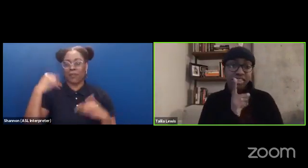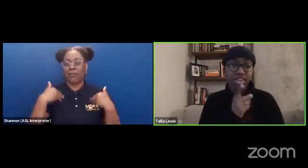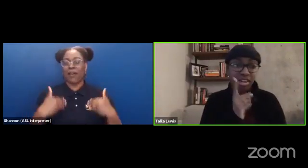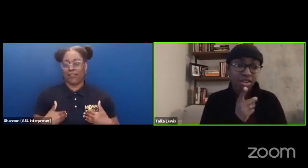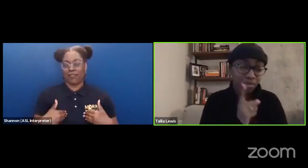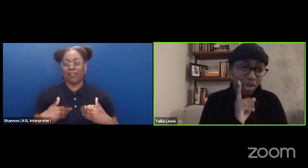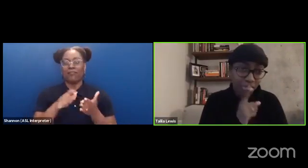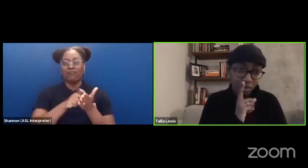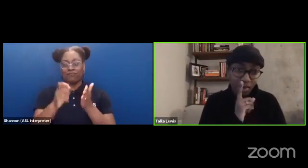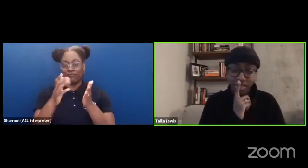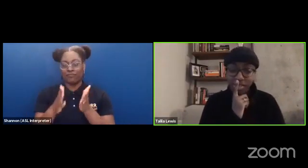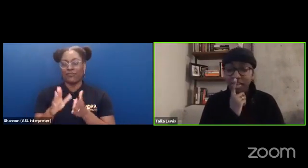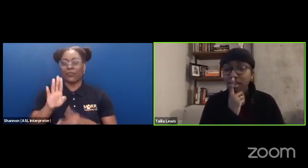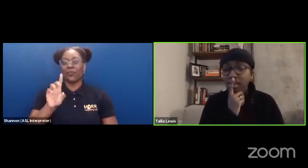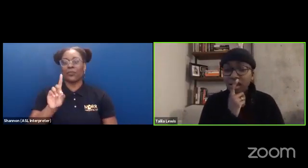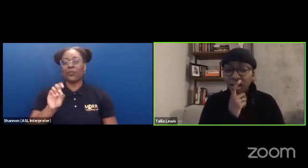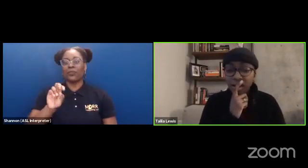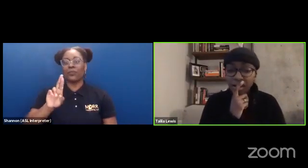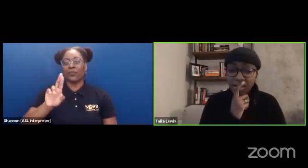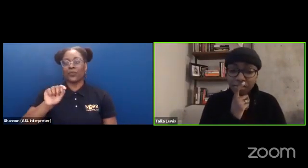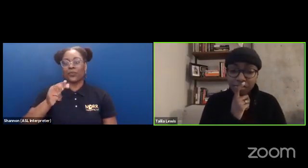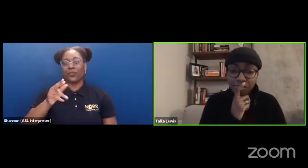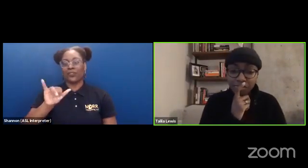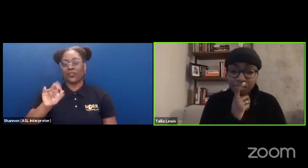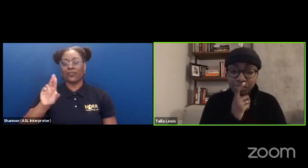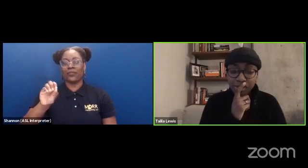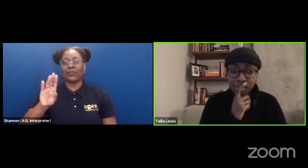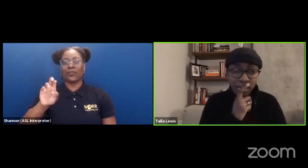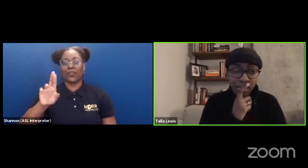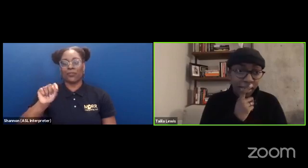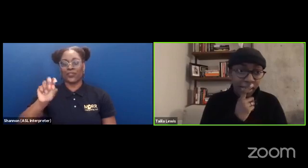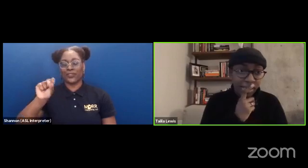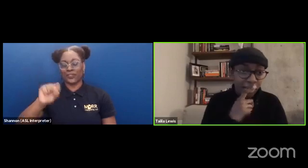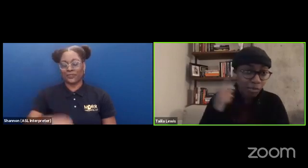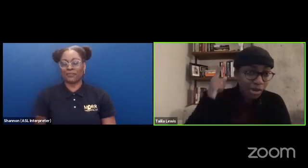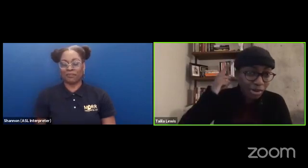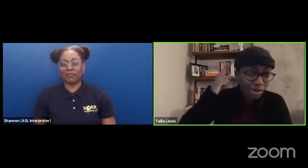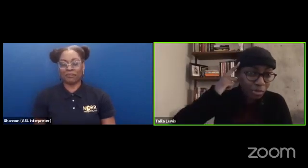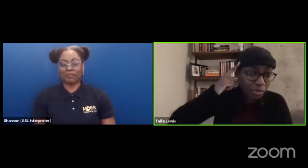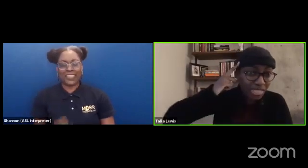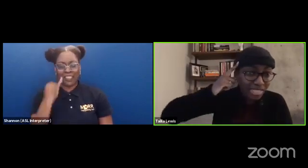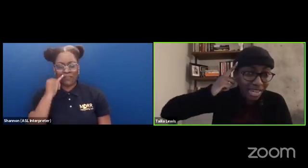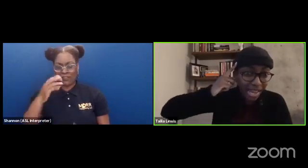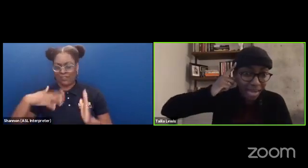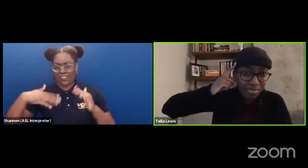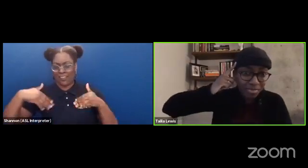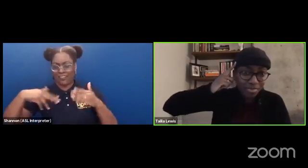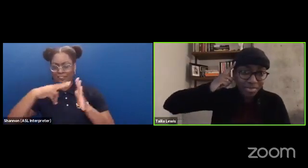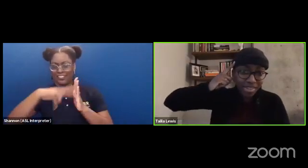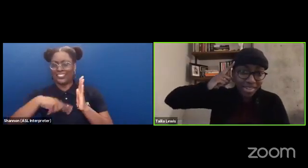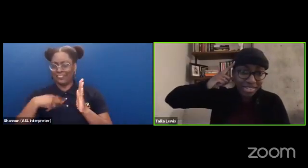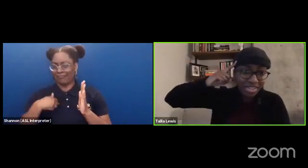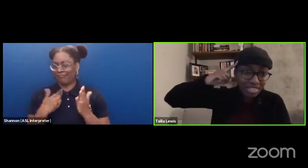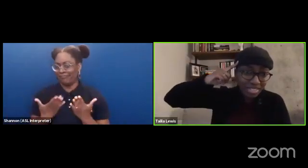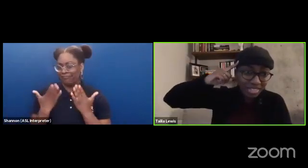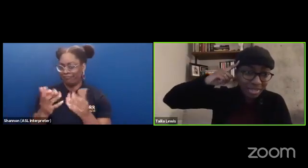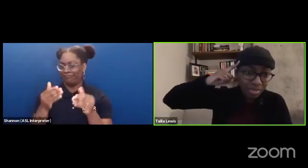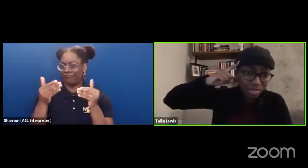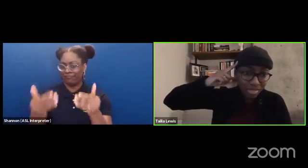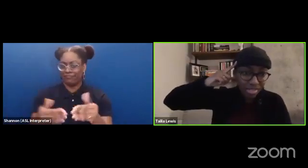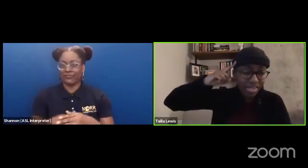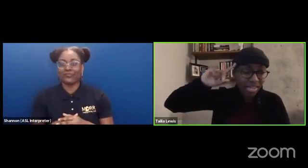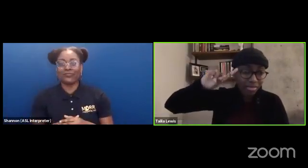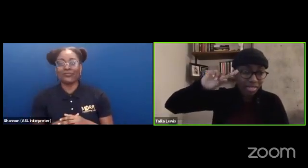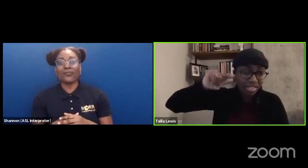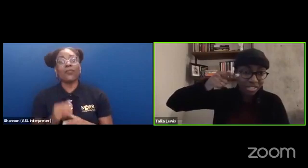should check that out if you haven't read it yet. And I'm wearing a brimless cap. And Dustin